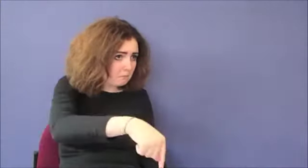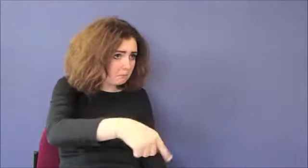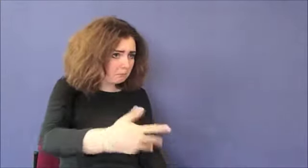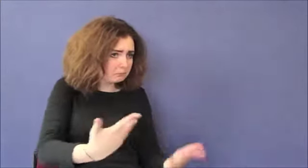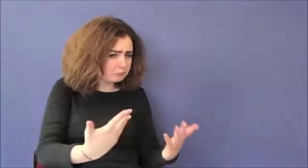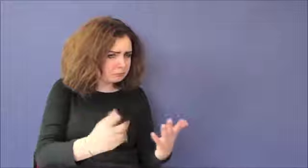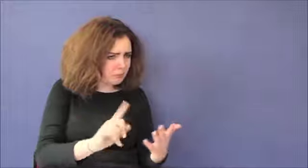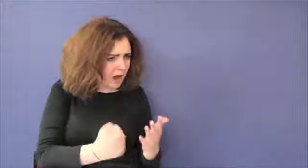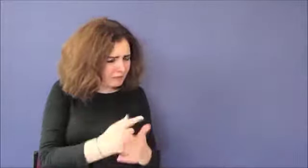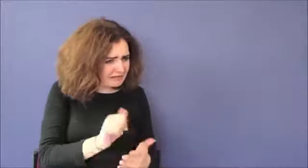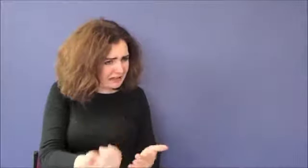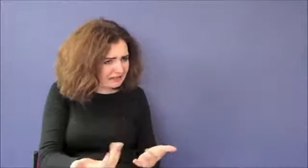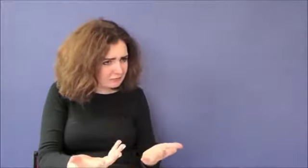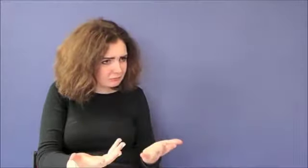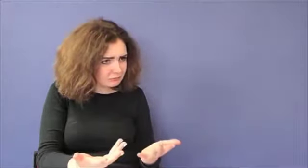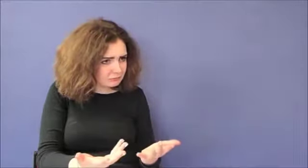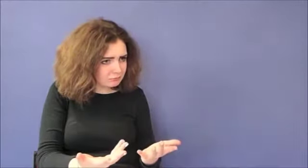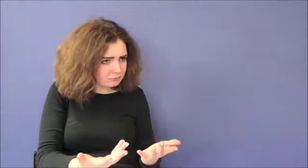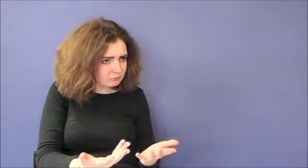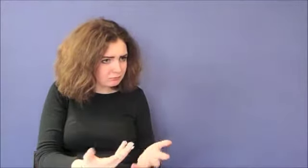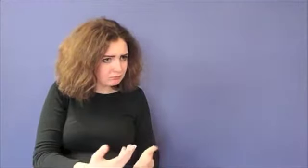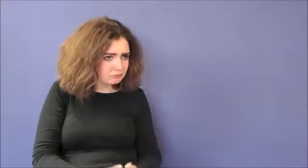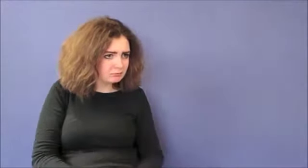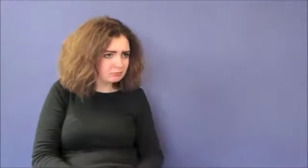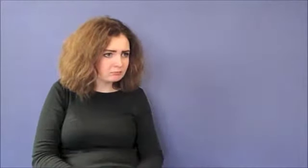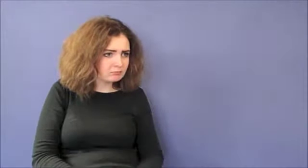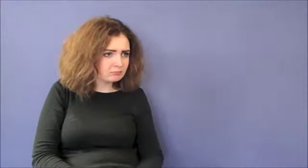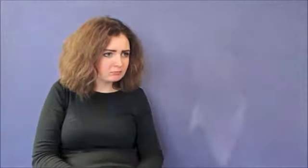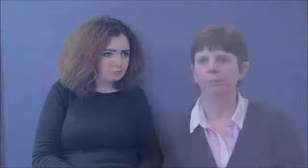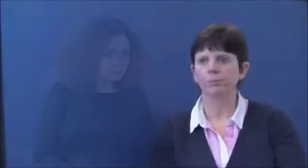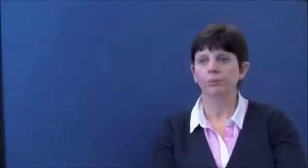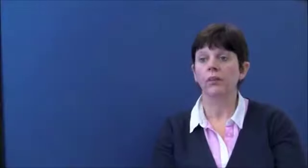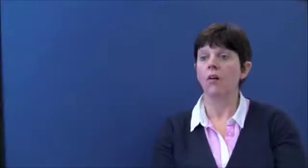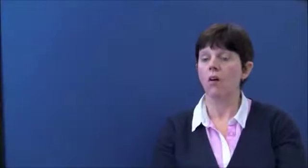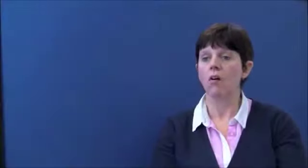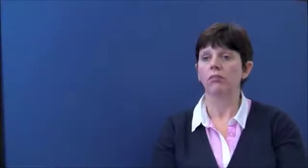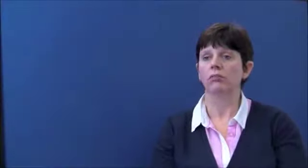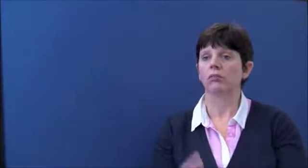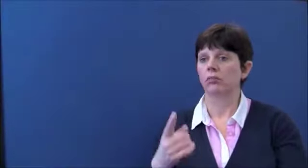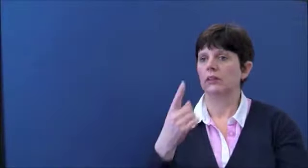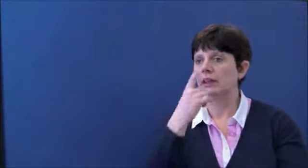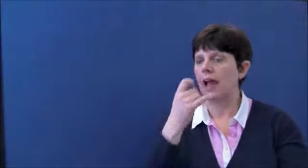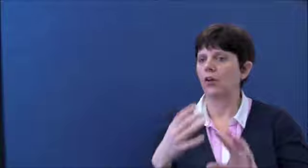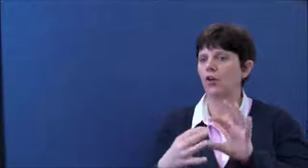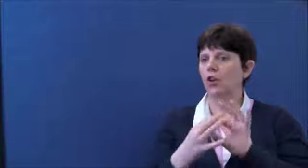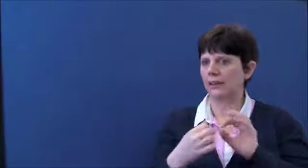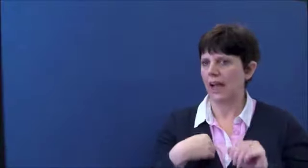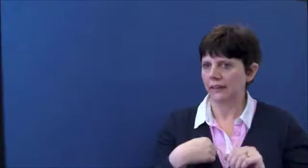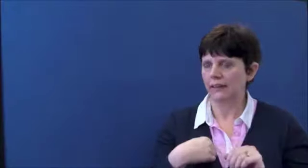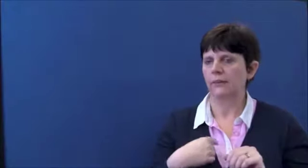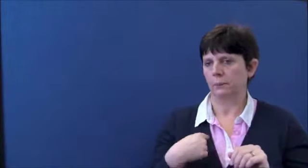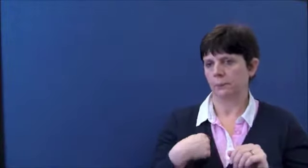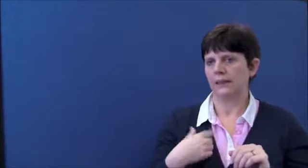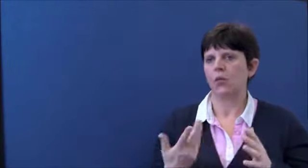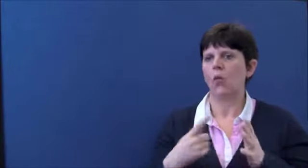I know someone who might want to talk to you. What happens next? Well, they can contact me or Anita and we will